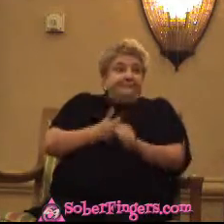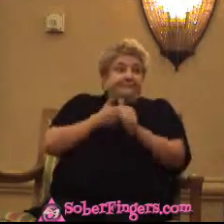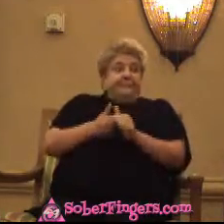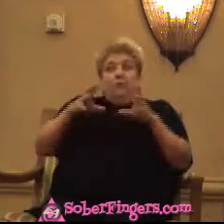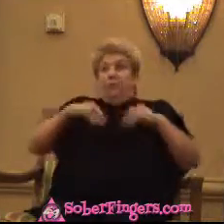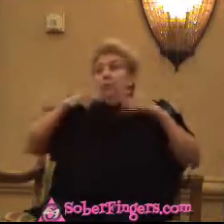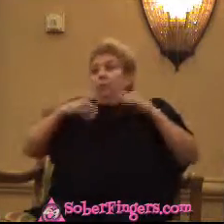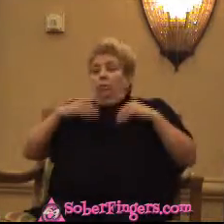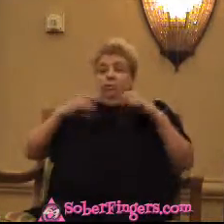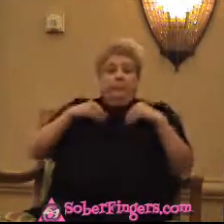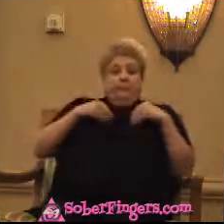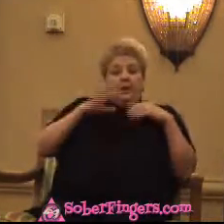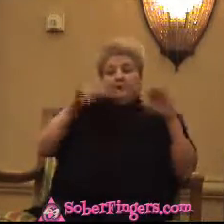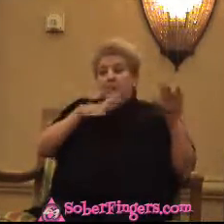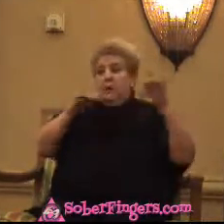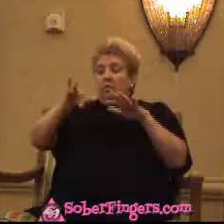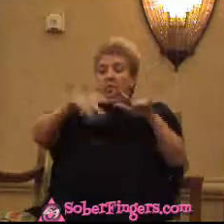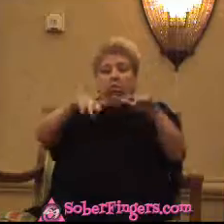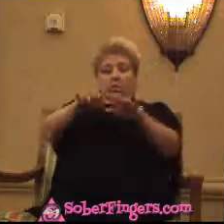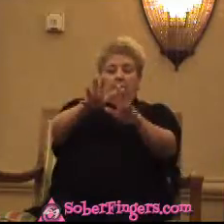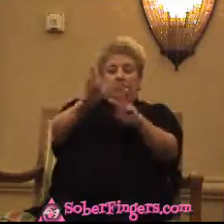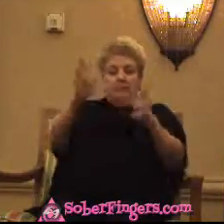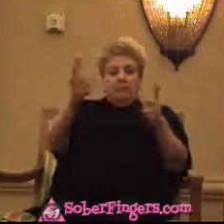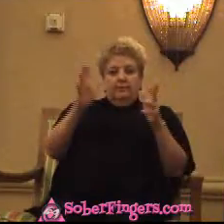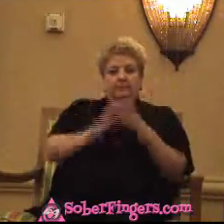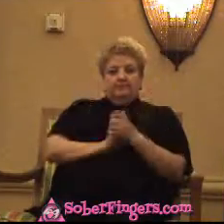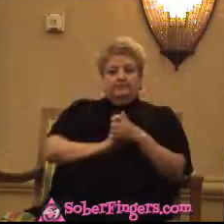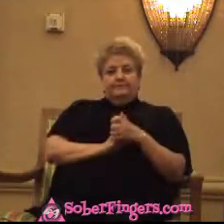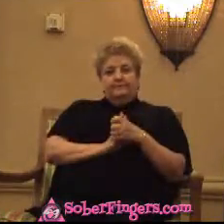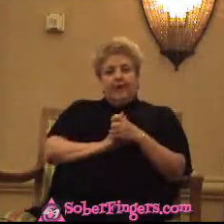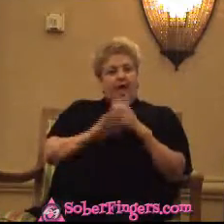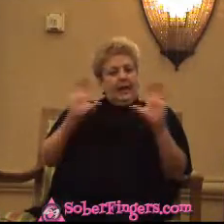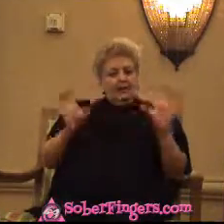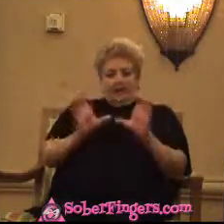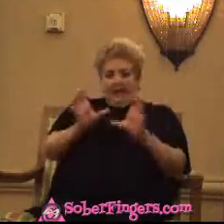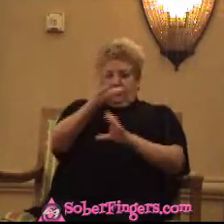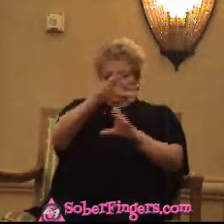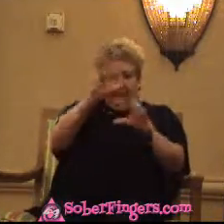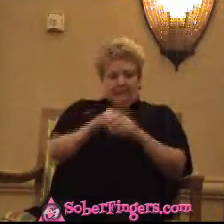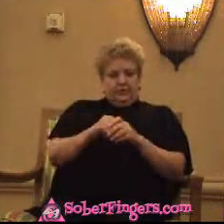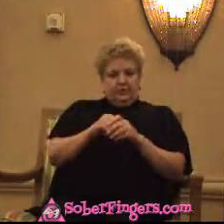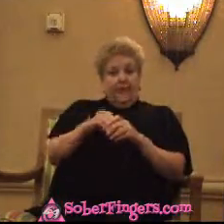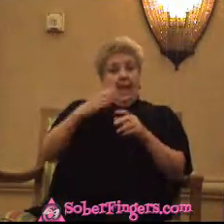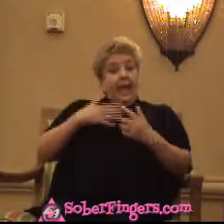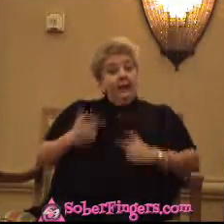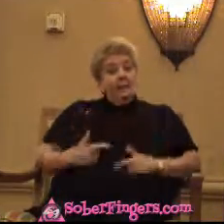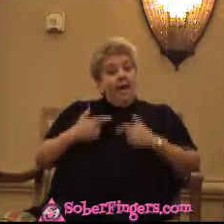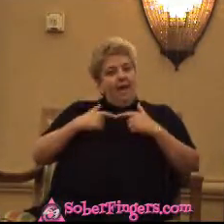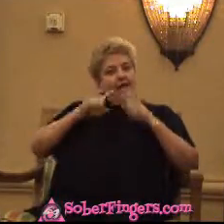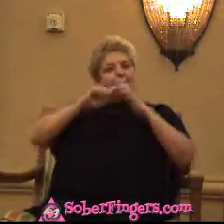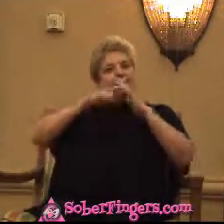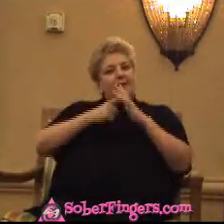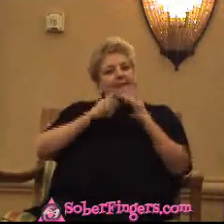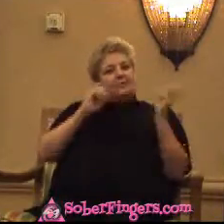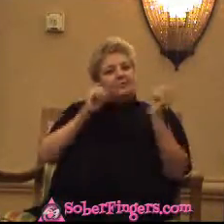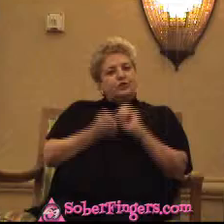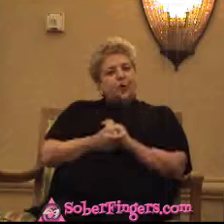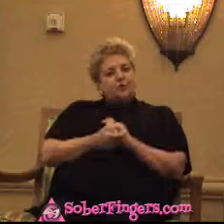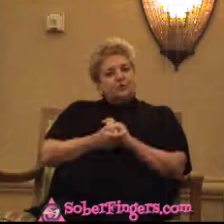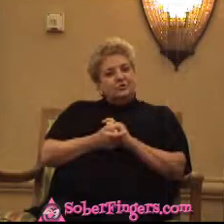Group, and I floated down the stream, and I was drug into action in Alcoholics Anonymous, and my life began to change, slowly but surely. In fact,